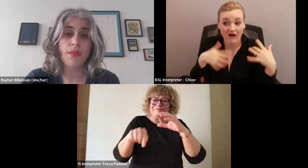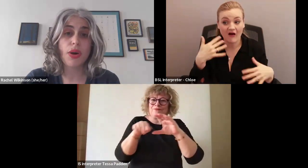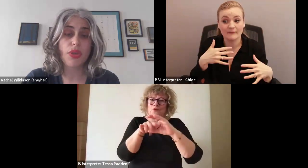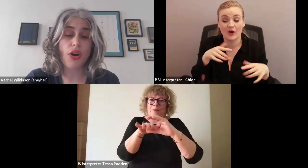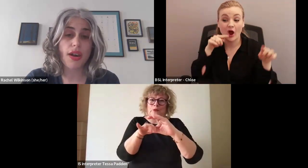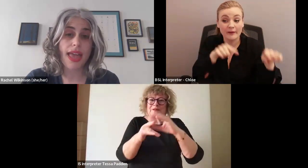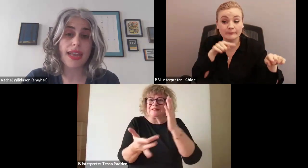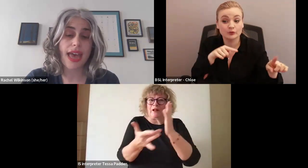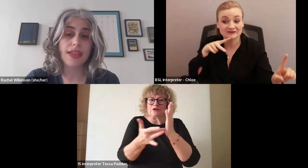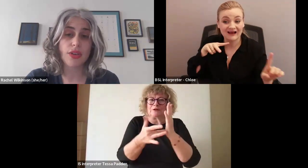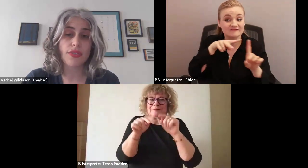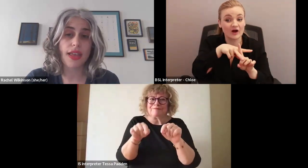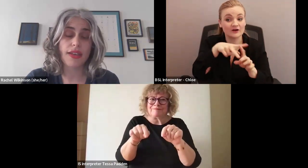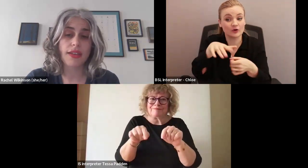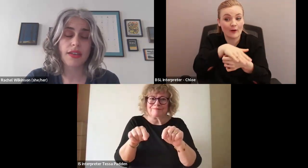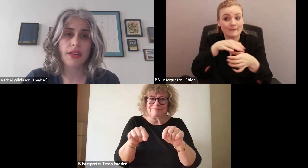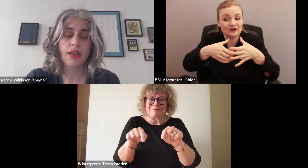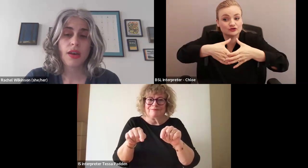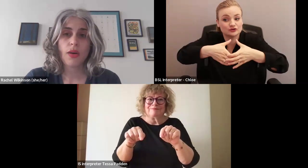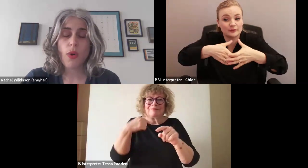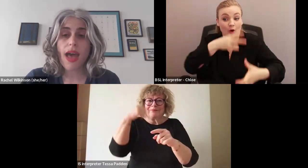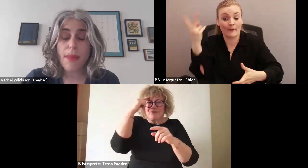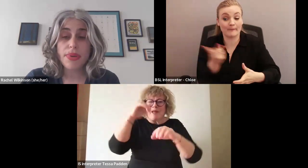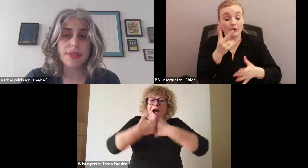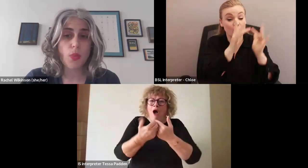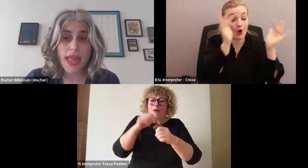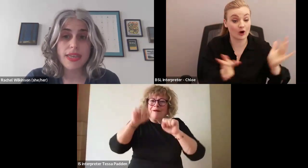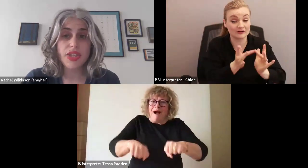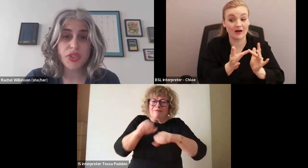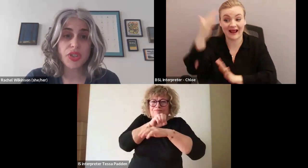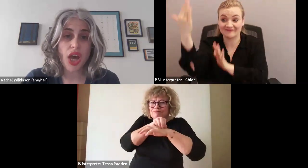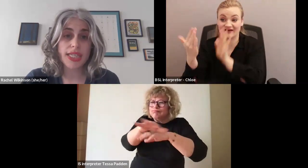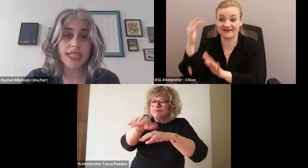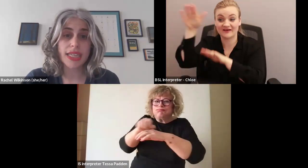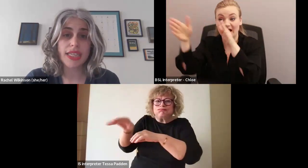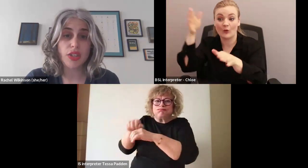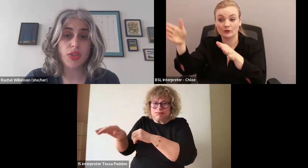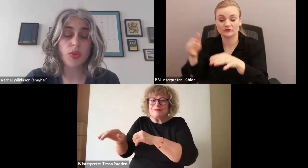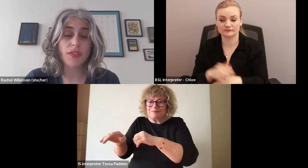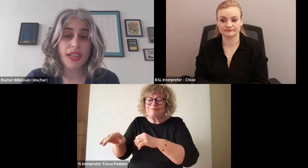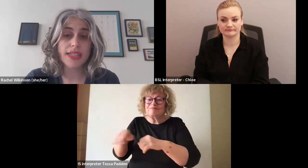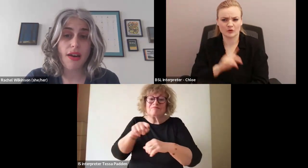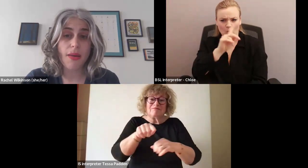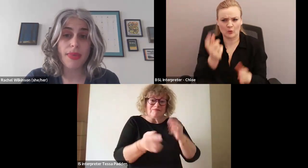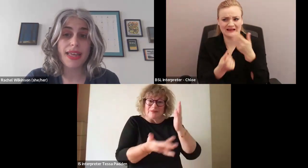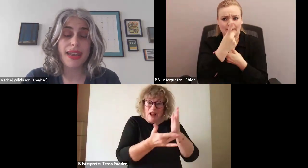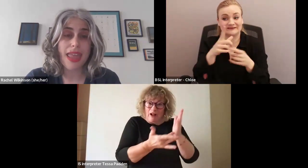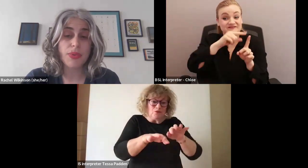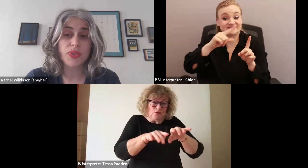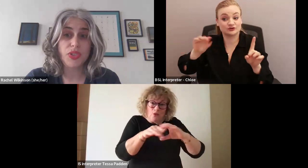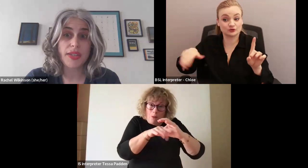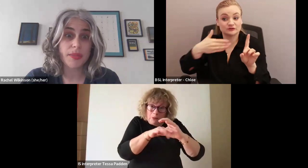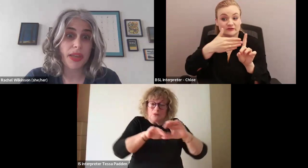groups, both online and offline. What happens when digital targeting is used to inflict harm